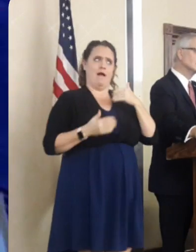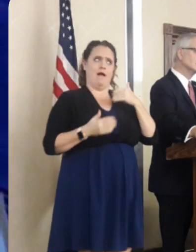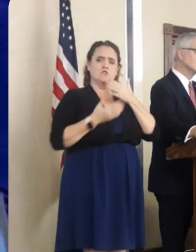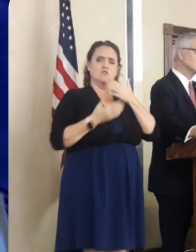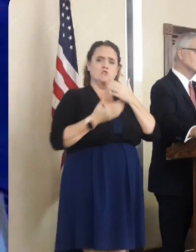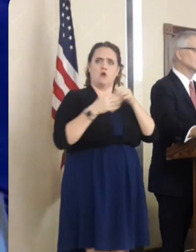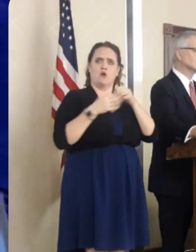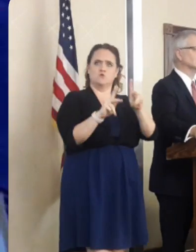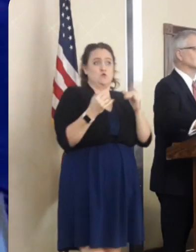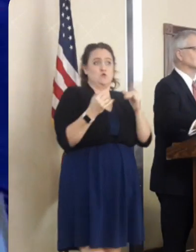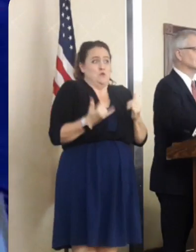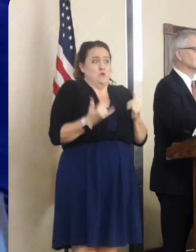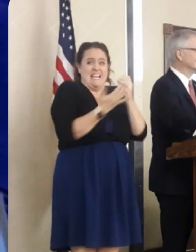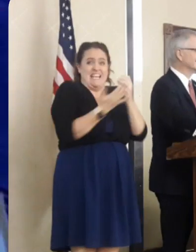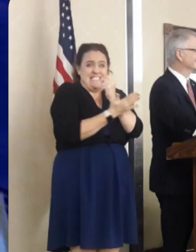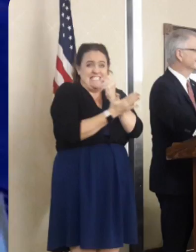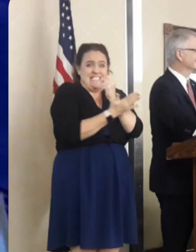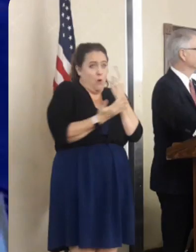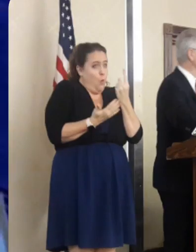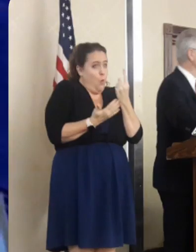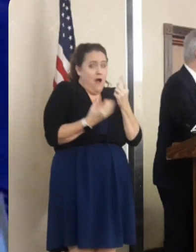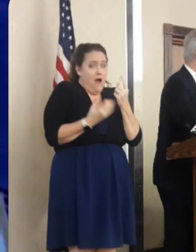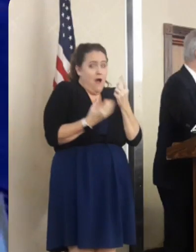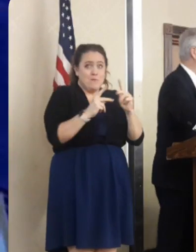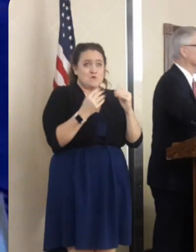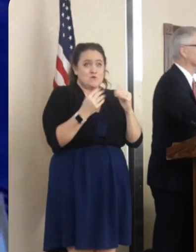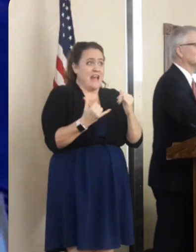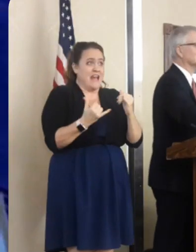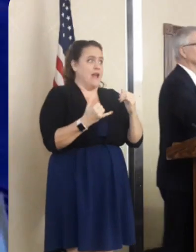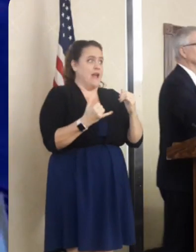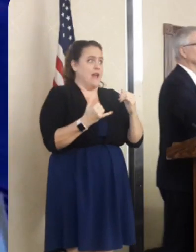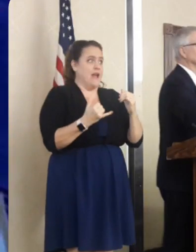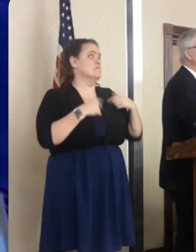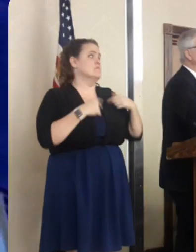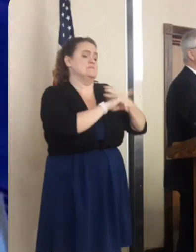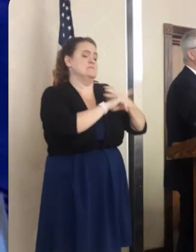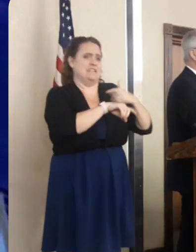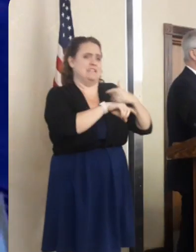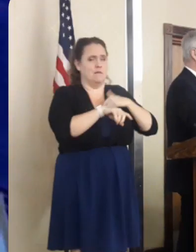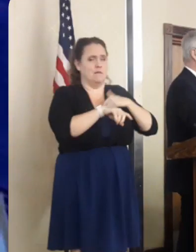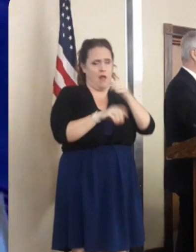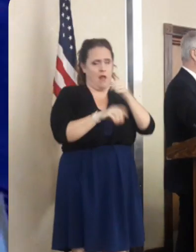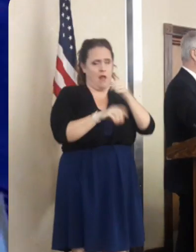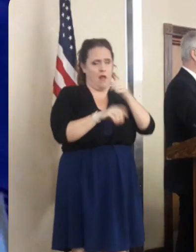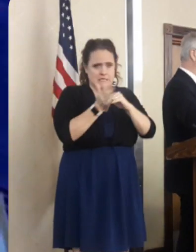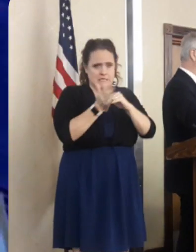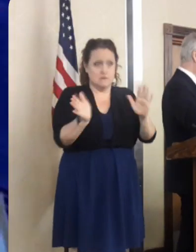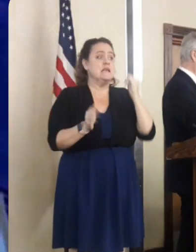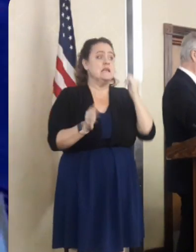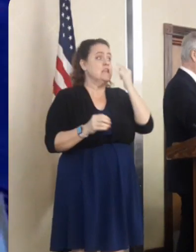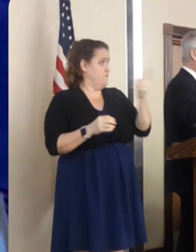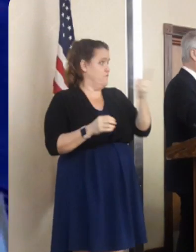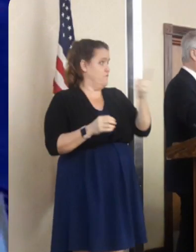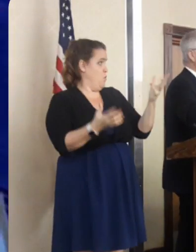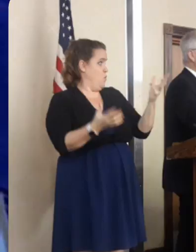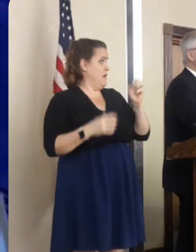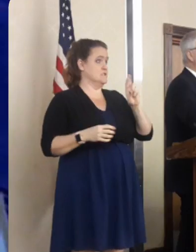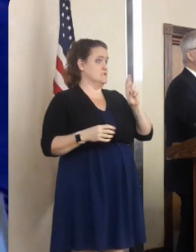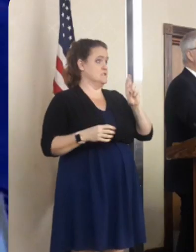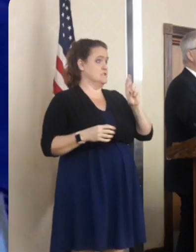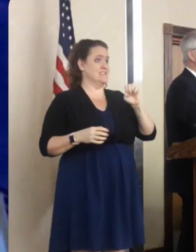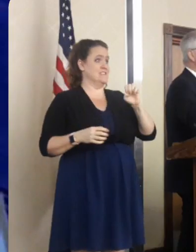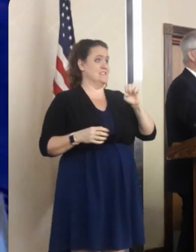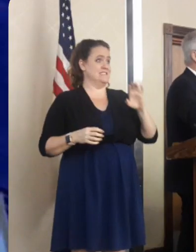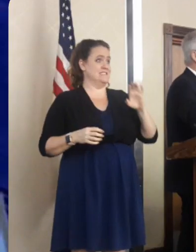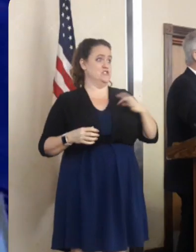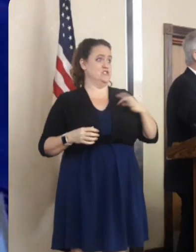today. One opportunity. We did it for 6 months last time. I don't know if doing that again. If you want an SREC shirt and you don't have an opportunity to do